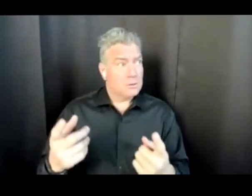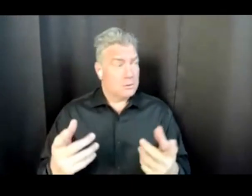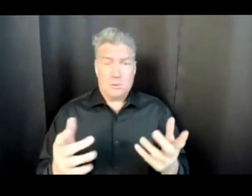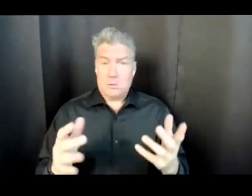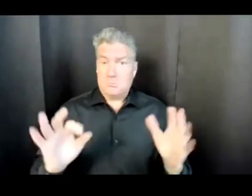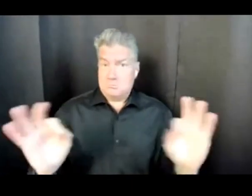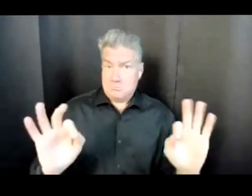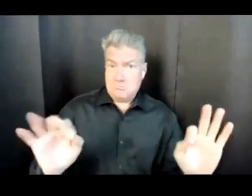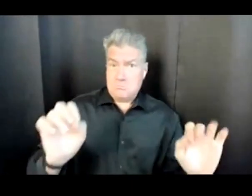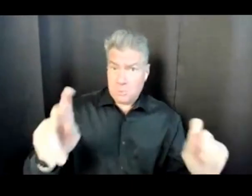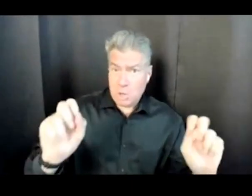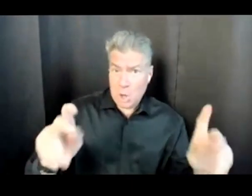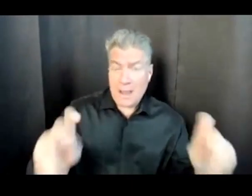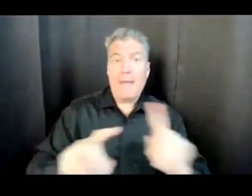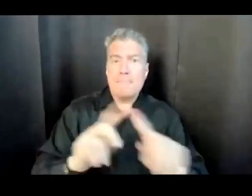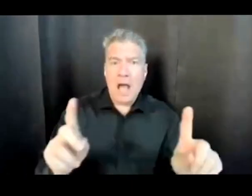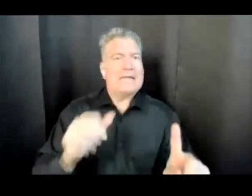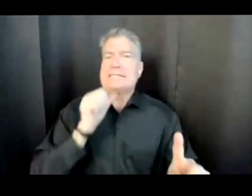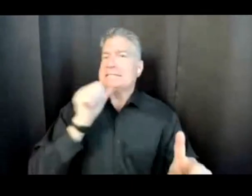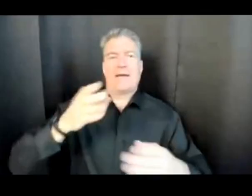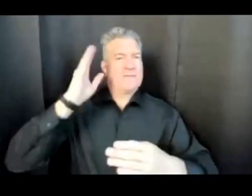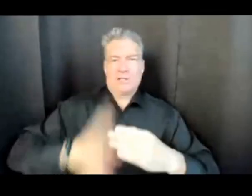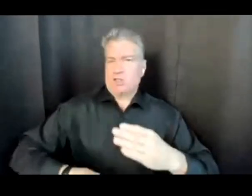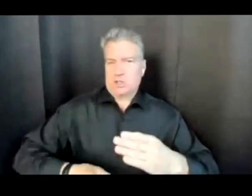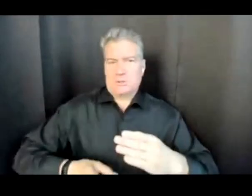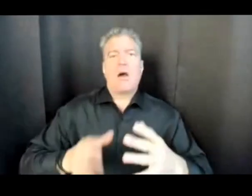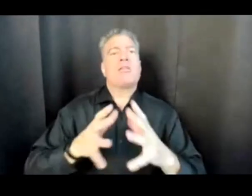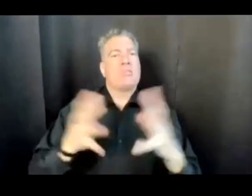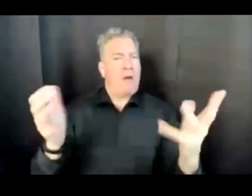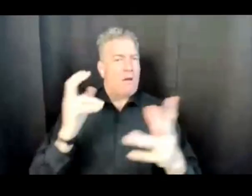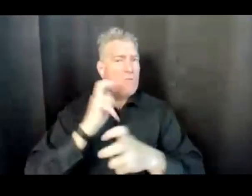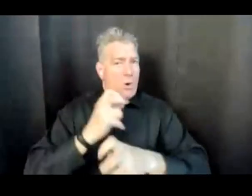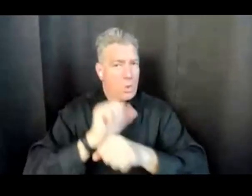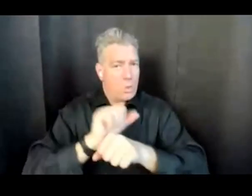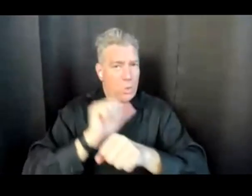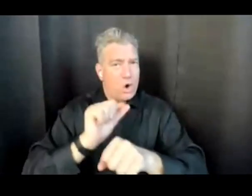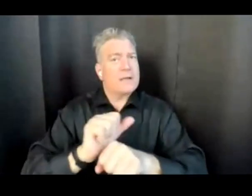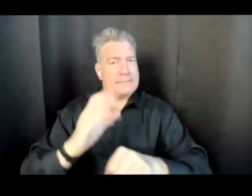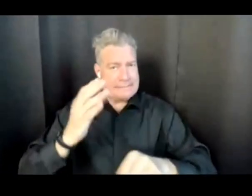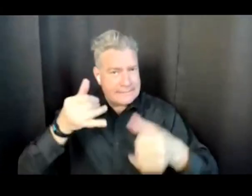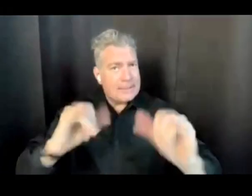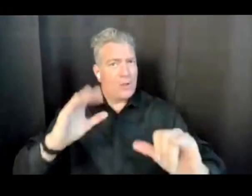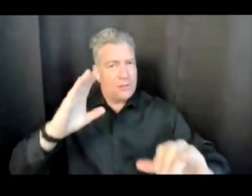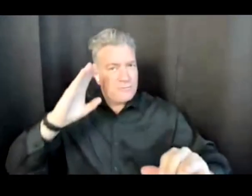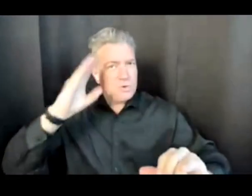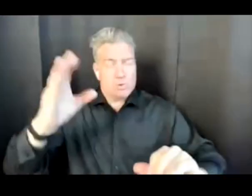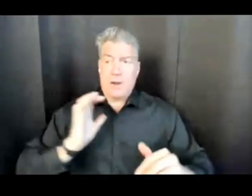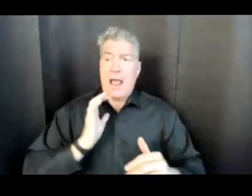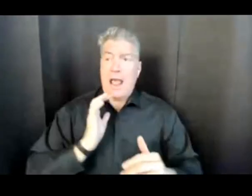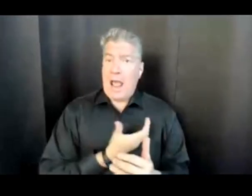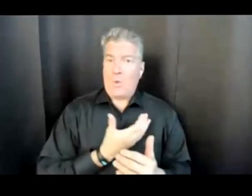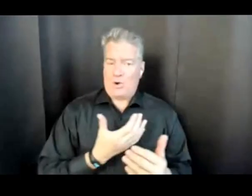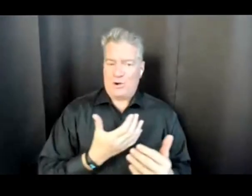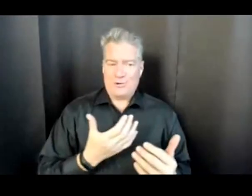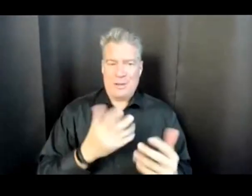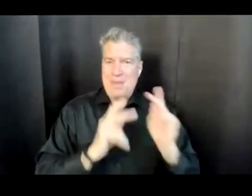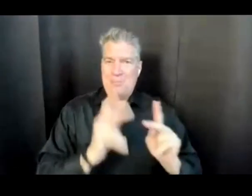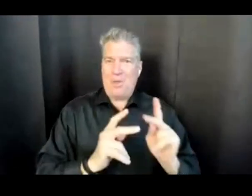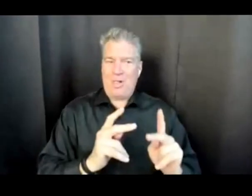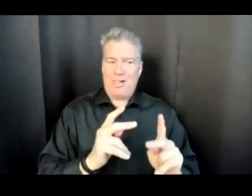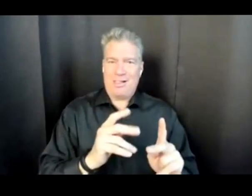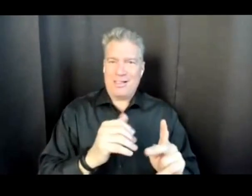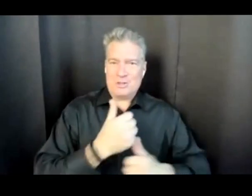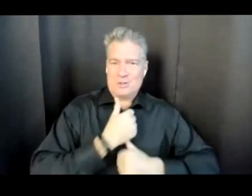work remains ahead of all of us. Our soldiers and airmen are proud to be part of the team, and so we're going to be in